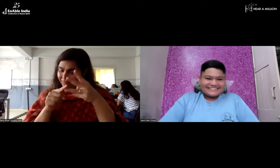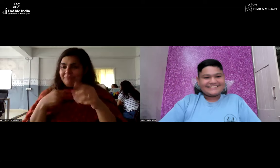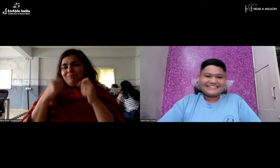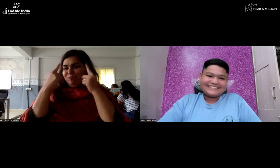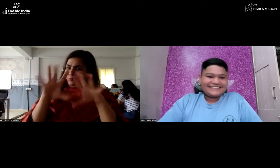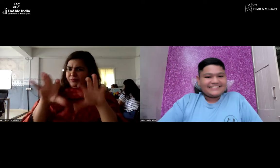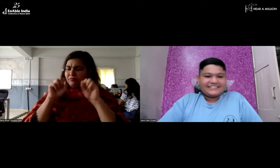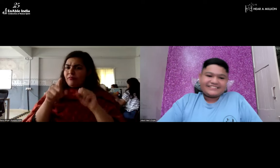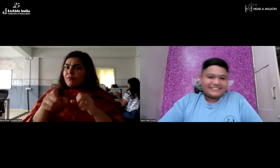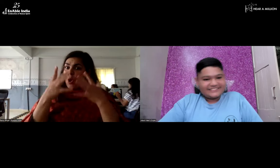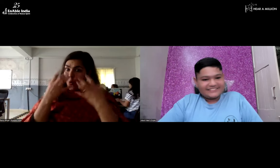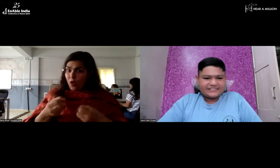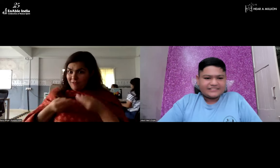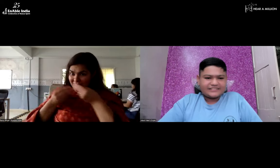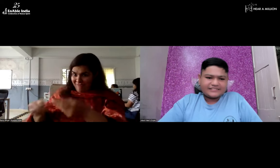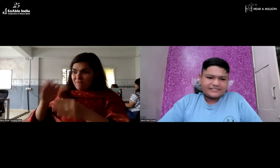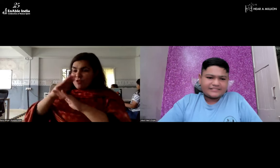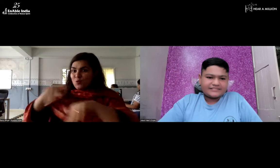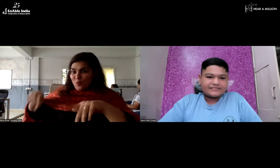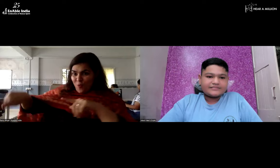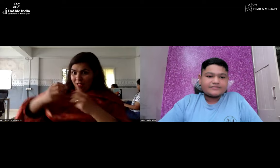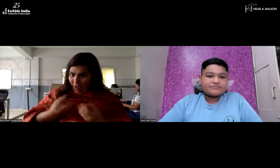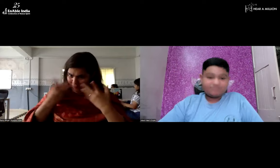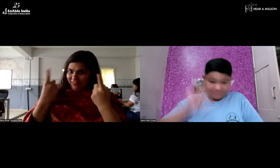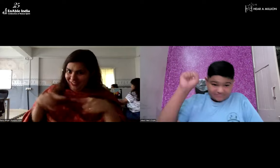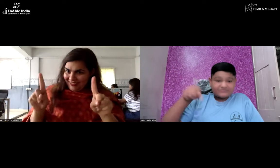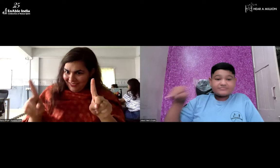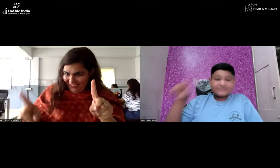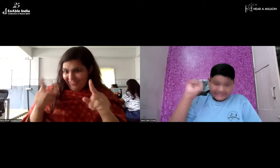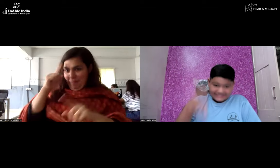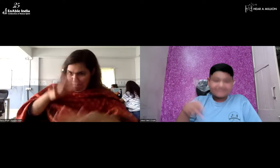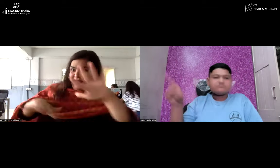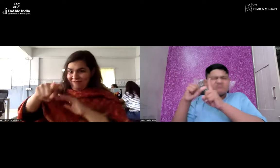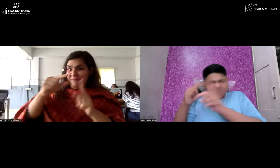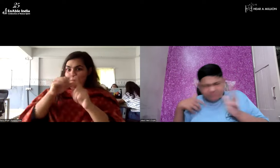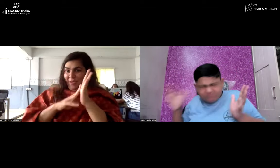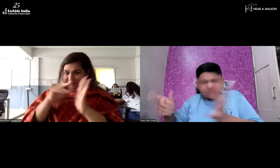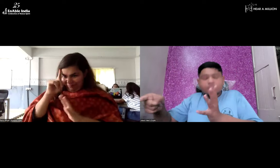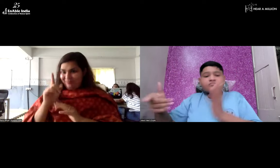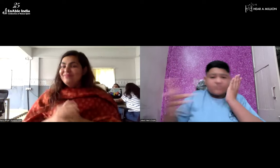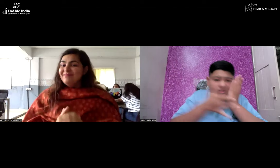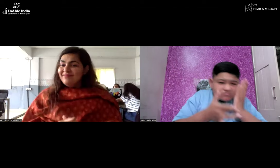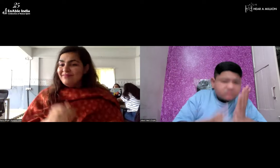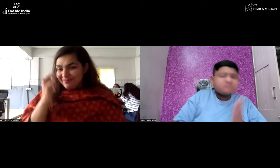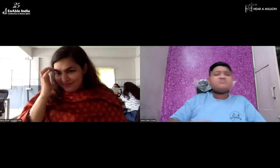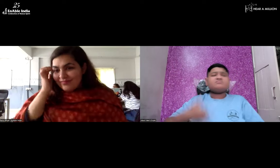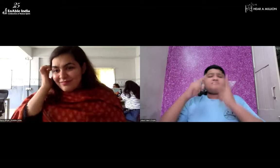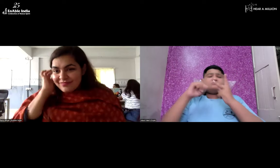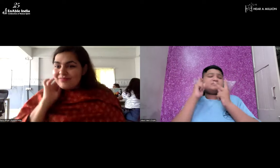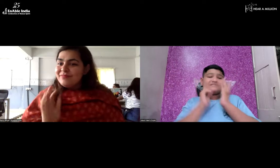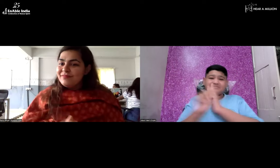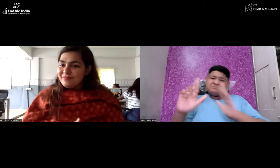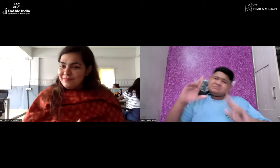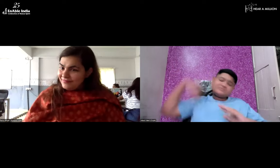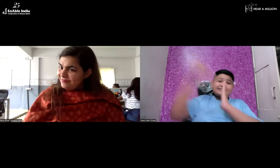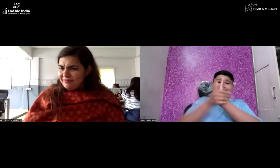afraid. Wow, nice to see your confidence. So can you see me clearly? Yes, yes, yes, we can see it clearly. Can